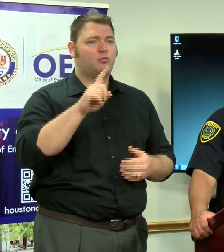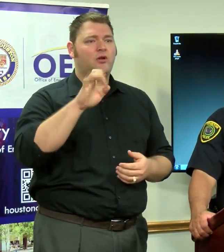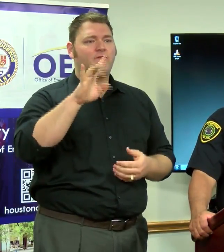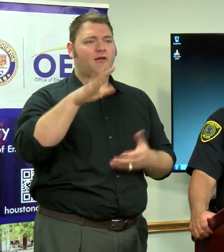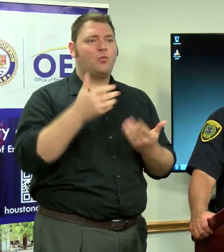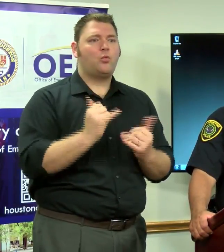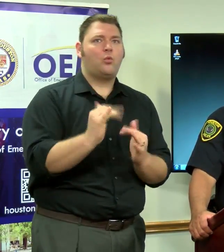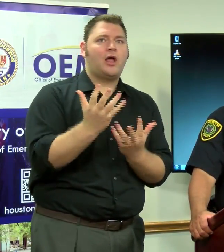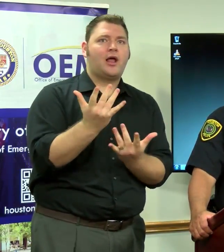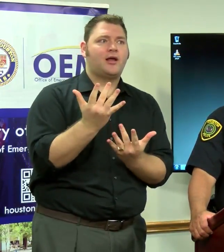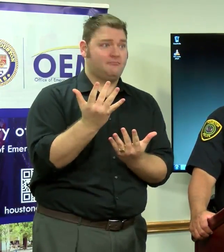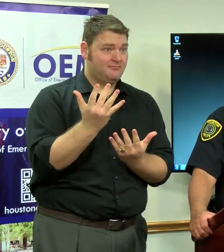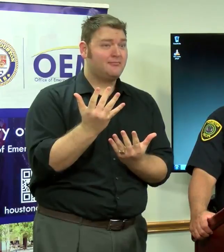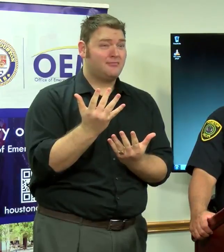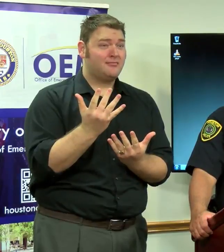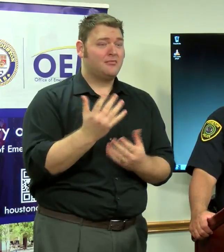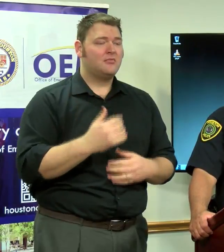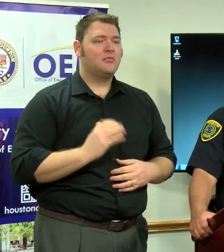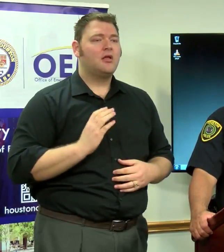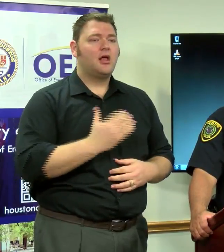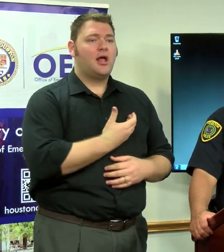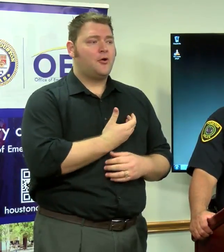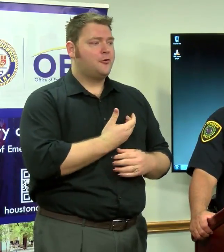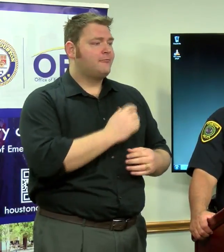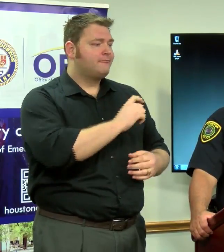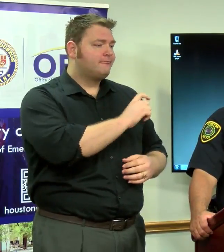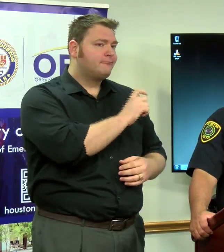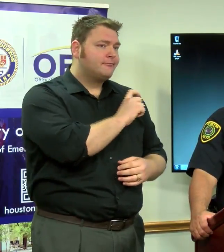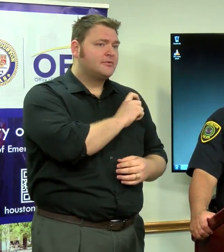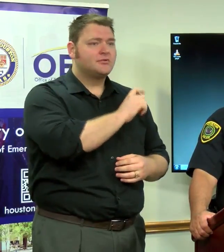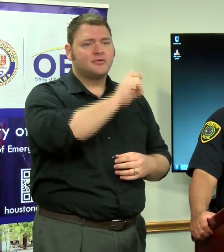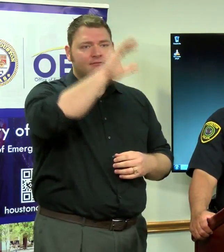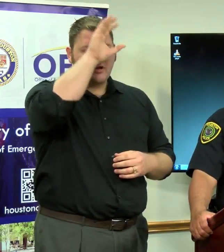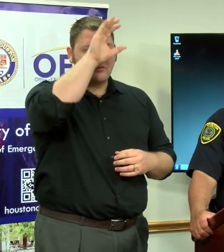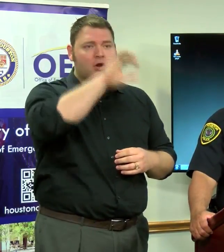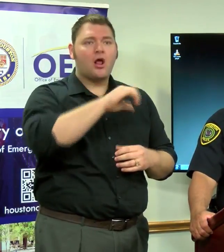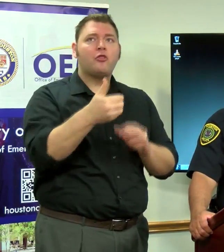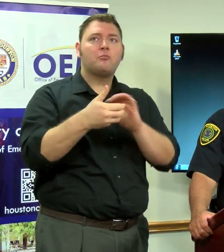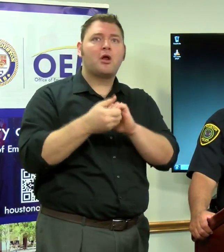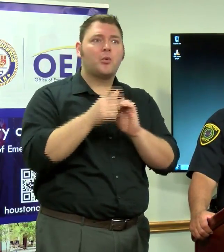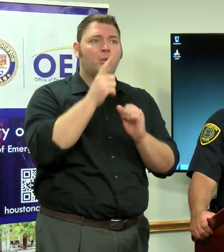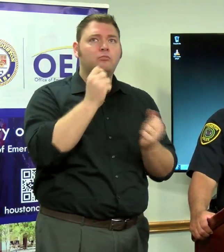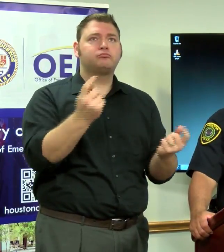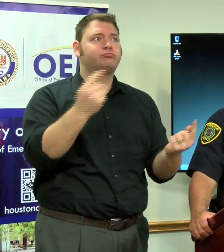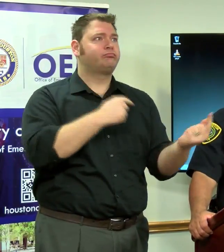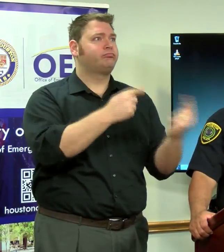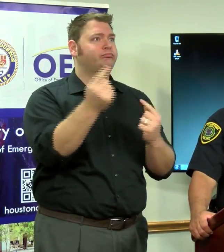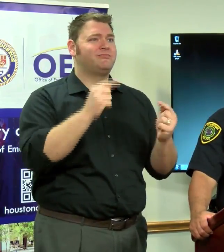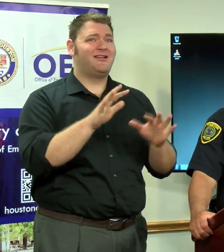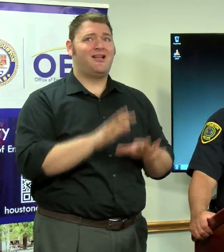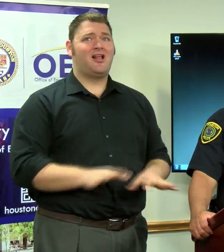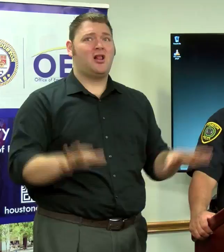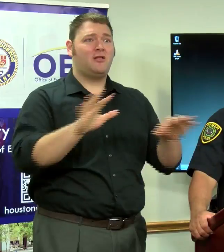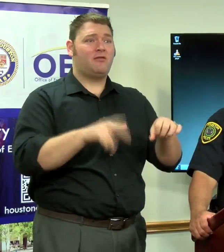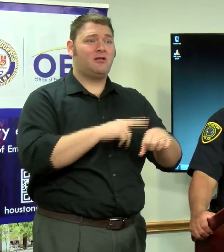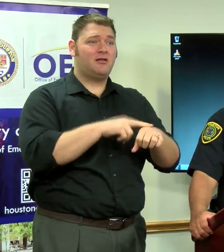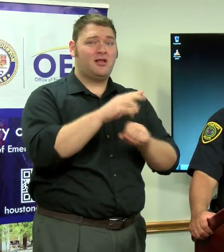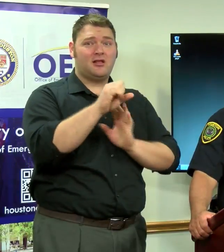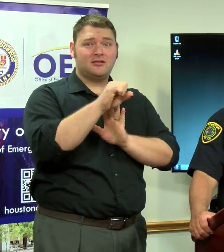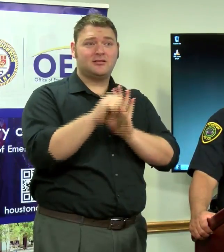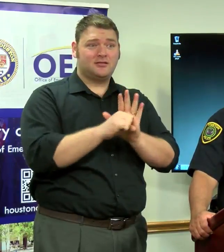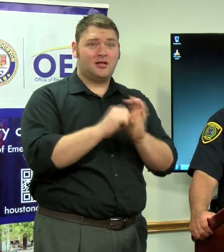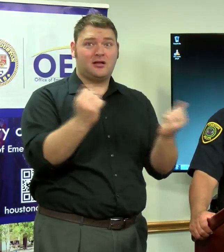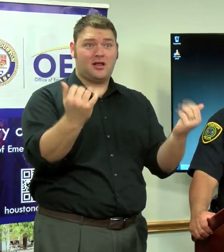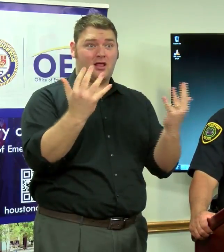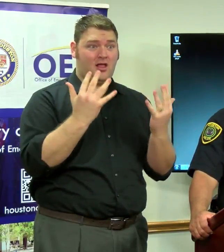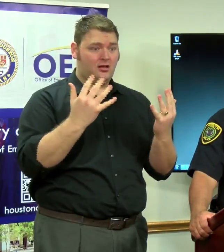the fire department and our other partners that are coming in from around the state and country is to complete the rescues